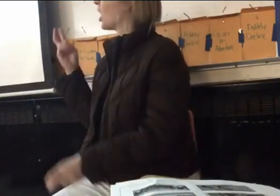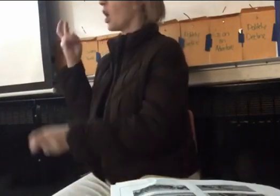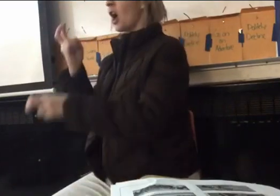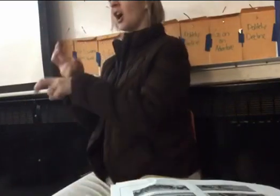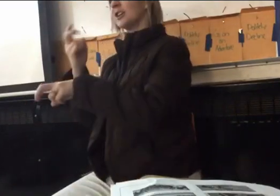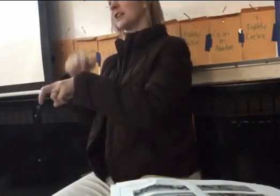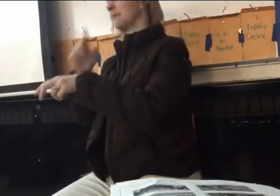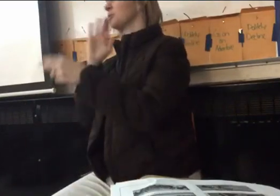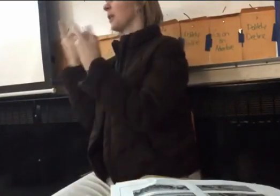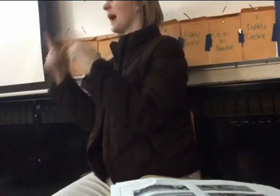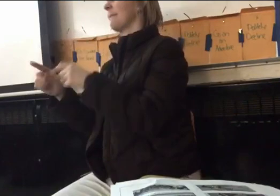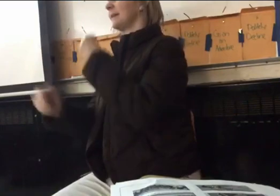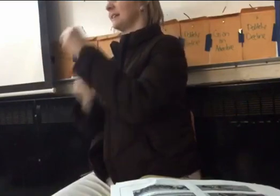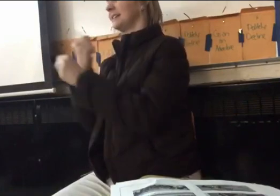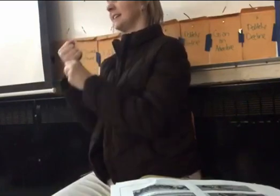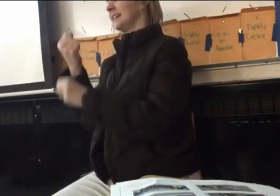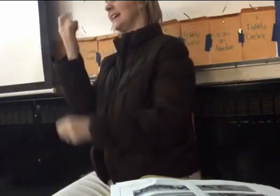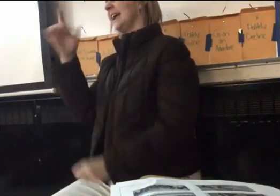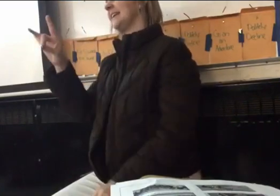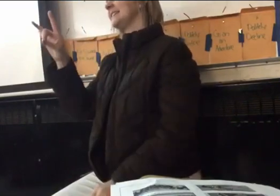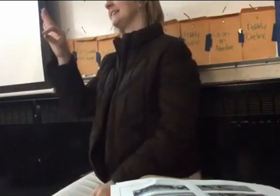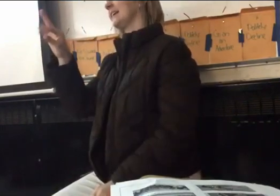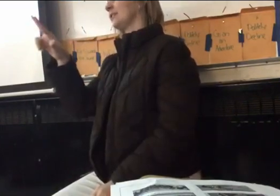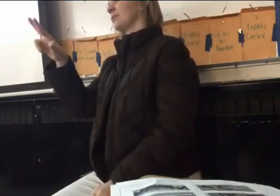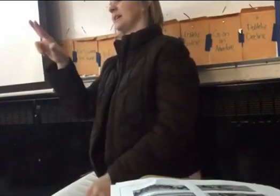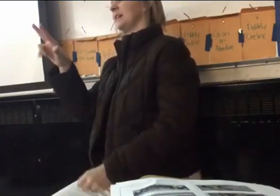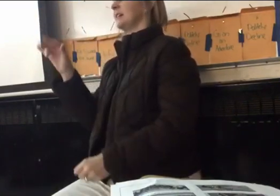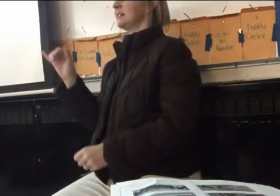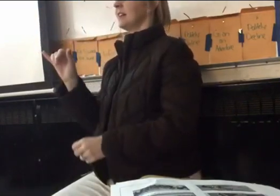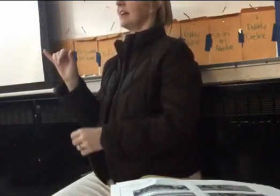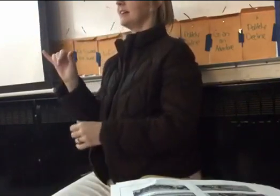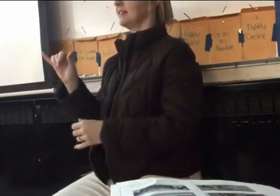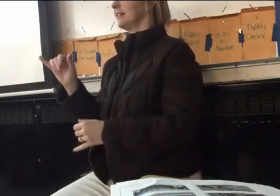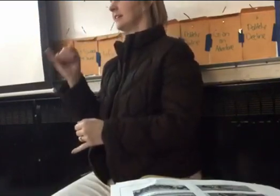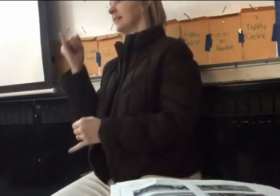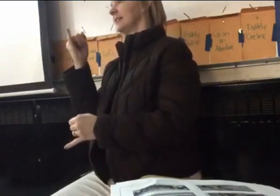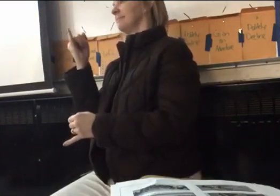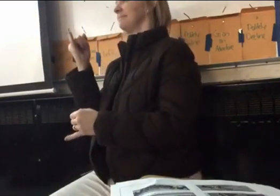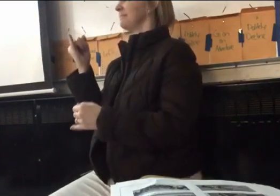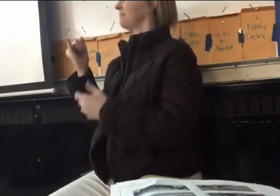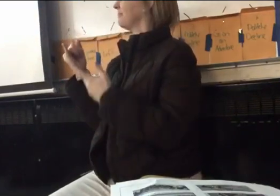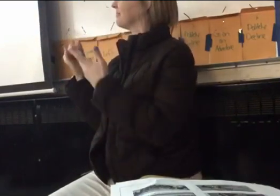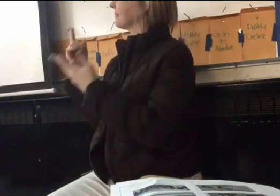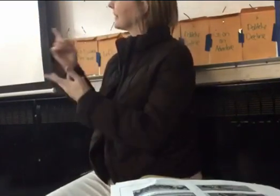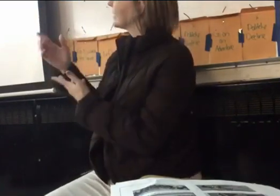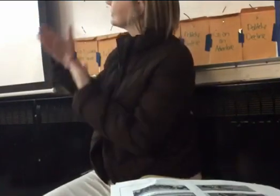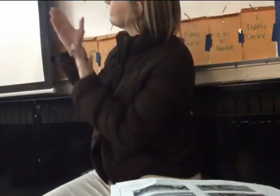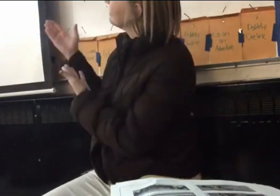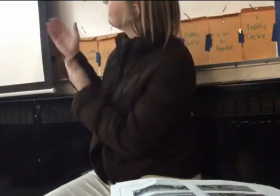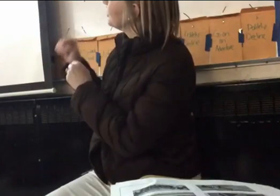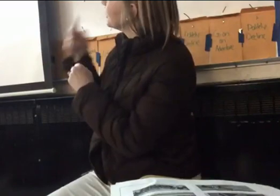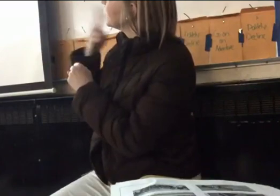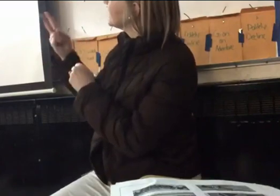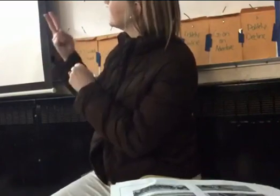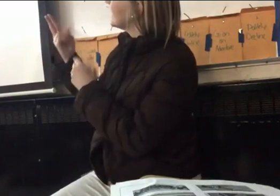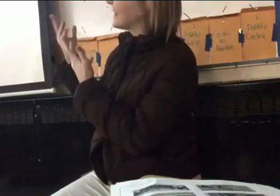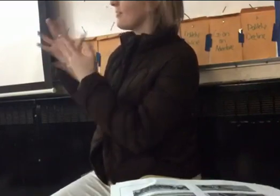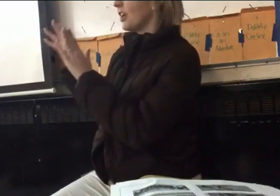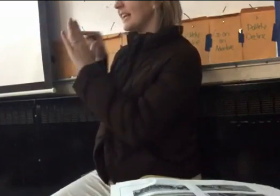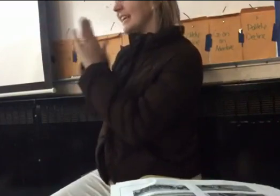in 1893, which is going to be kind of like the final Kickstarter of the populist movement. Over here, you can see that they've already